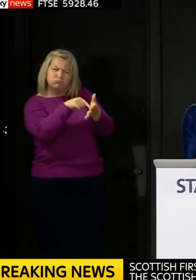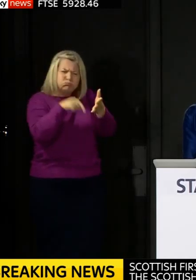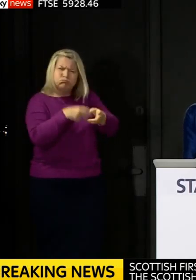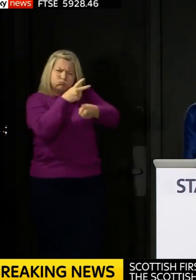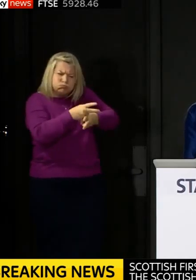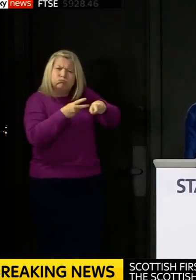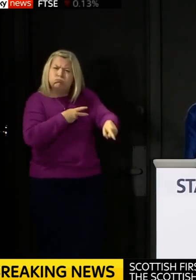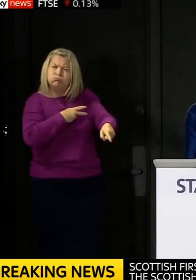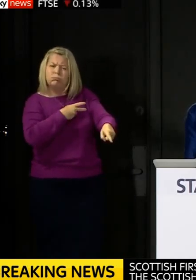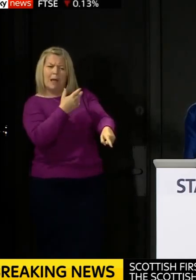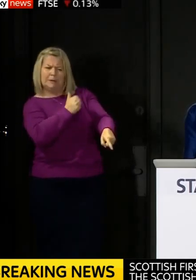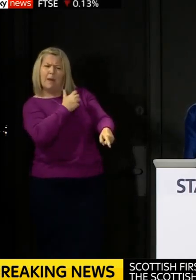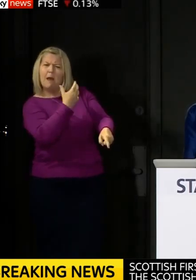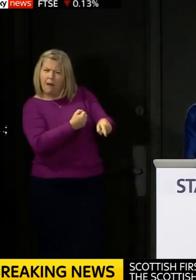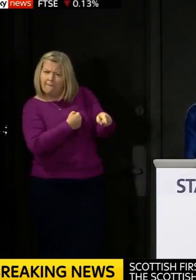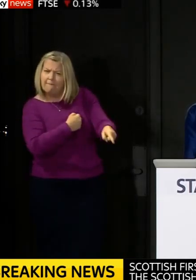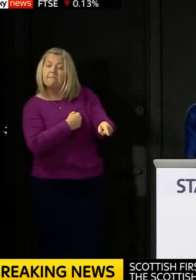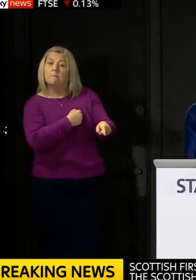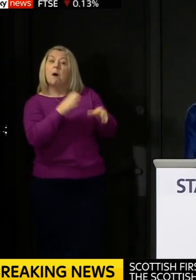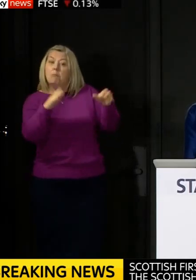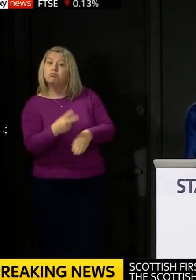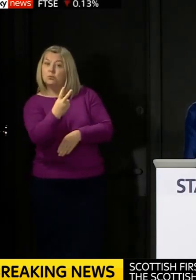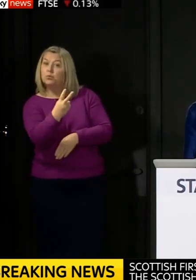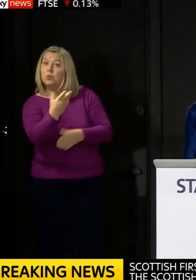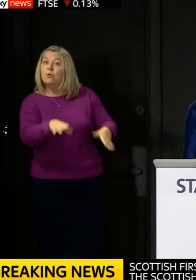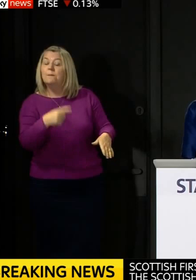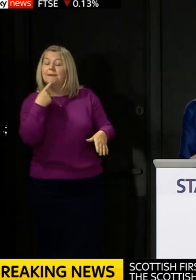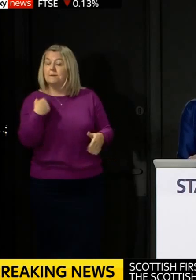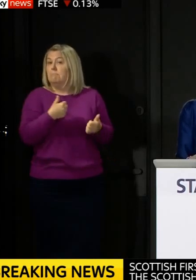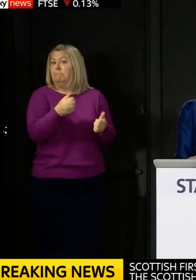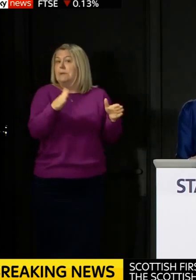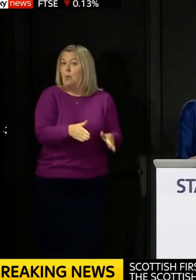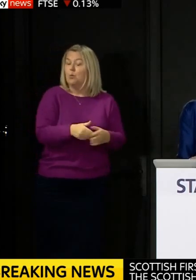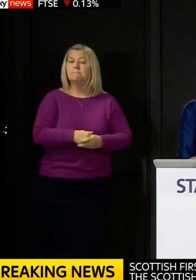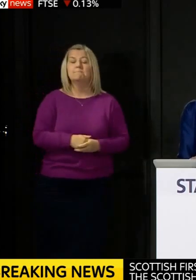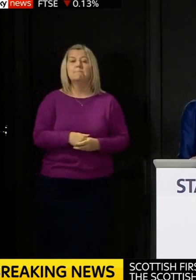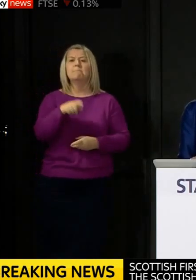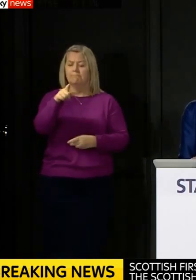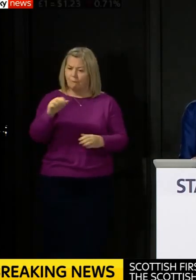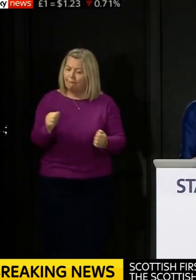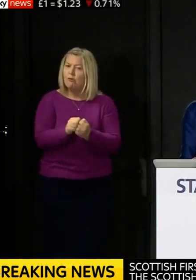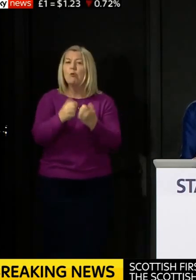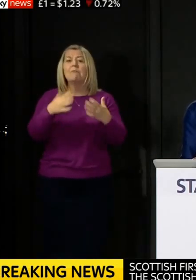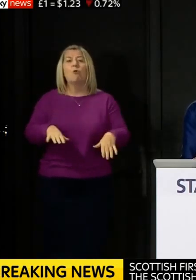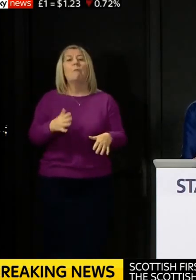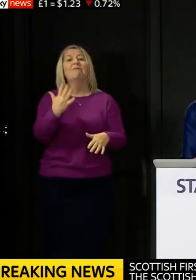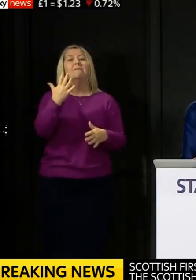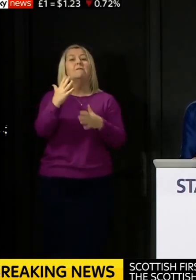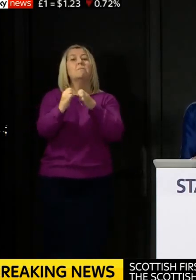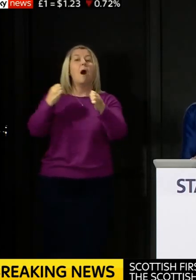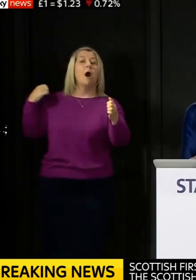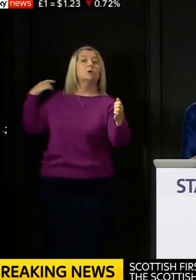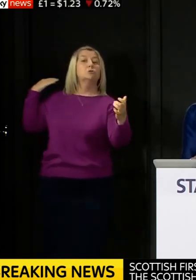and that is a decrease of 2 since yesterday. I'm also able to confirm that since the 5th of March, a total